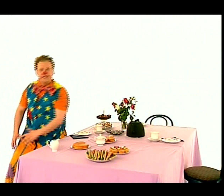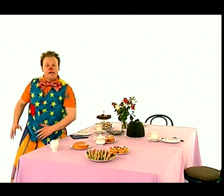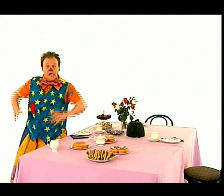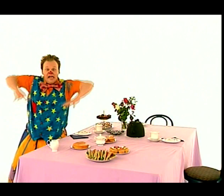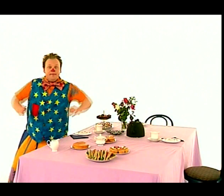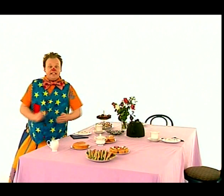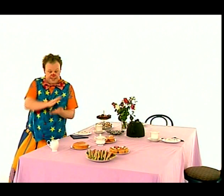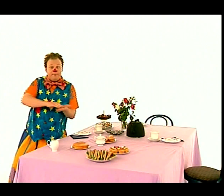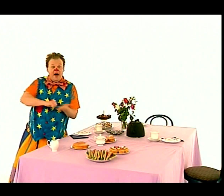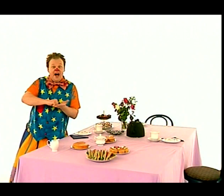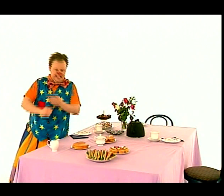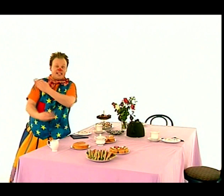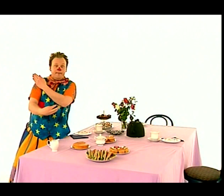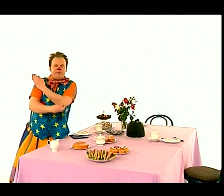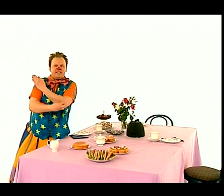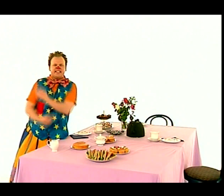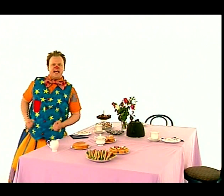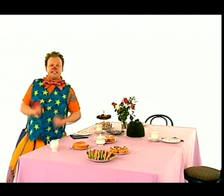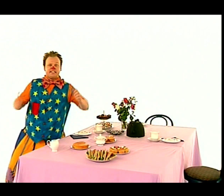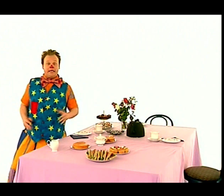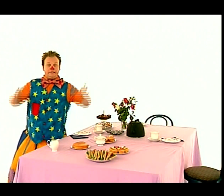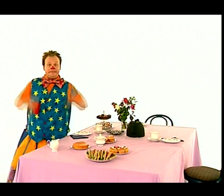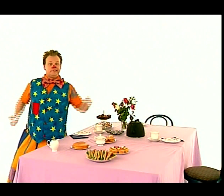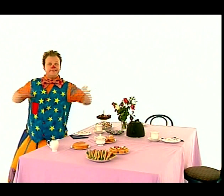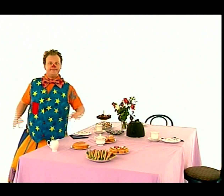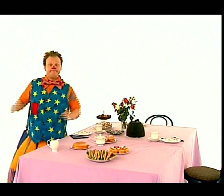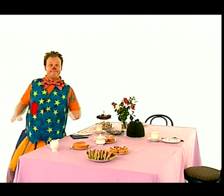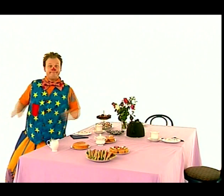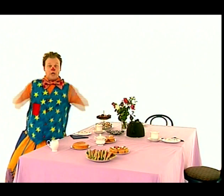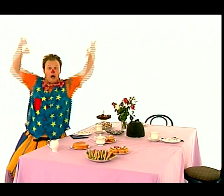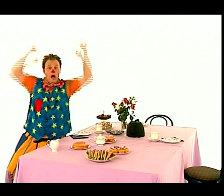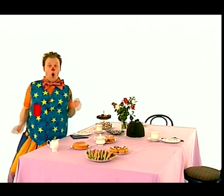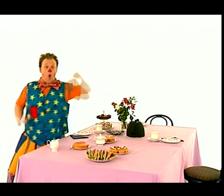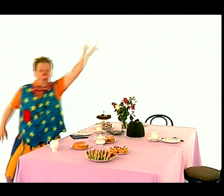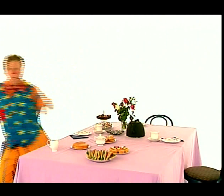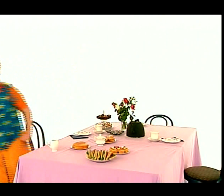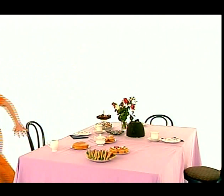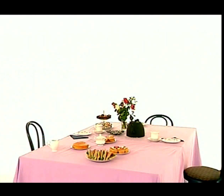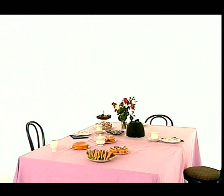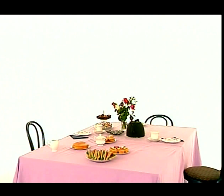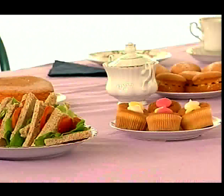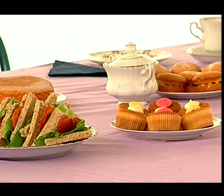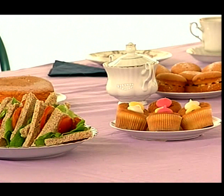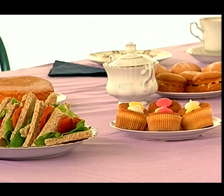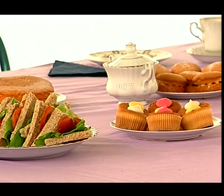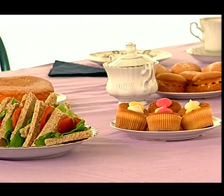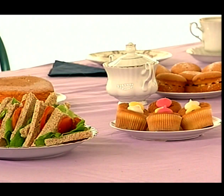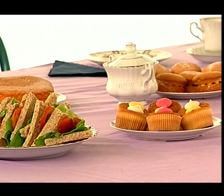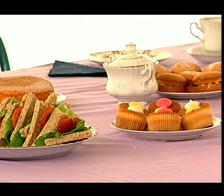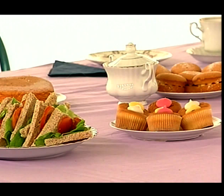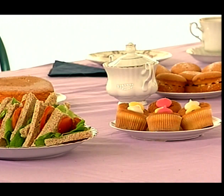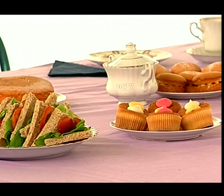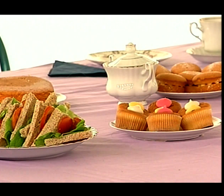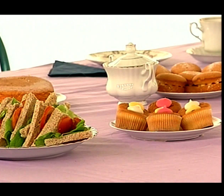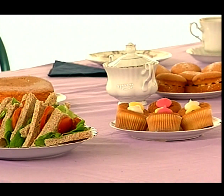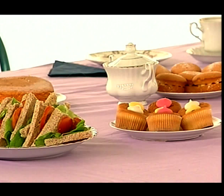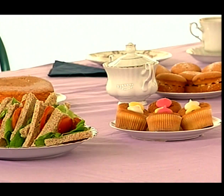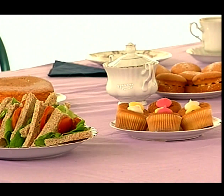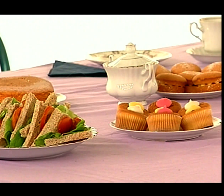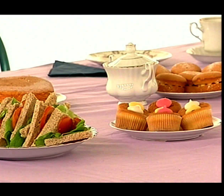Tumble? To buy some biscuits! Hurry up, then. Oh! Those sandwiches and those cakes look